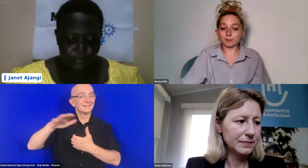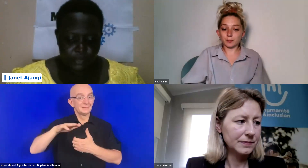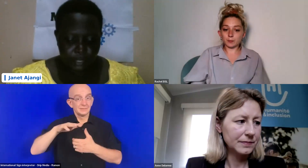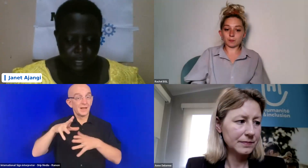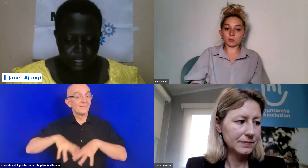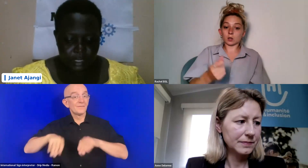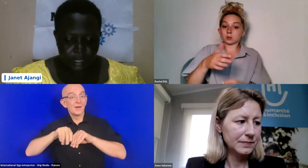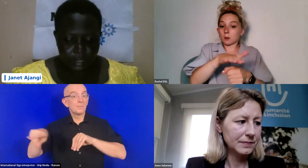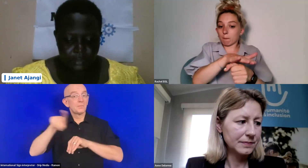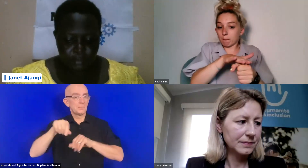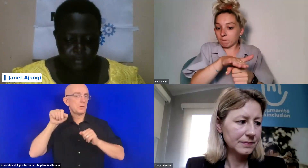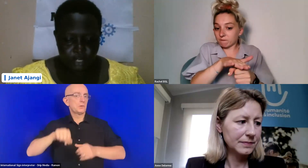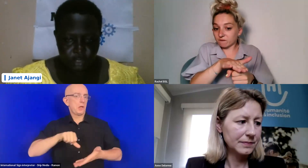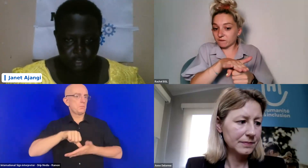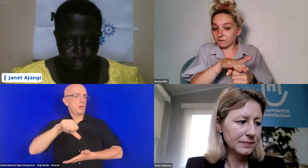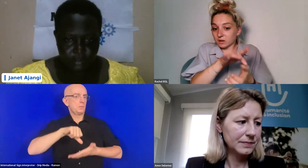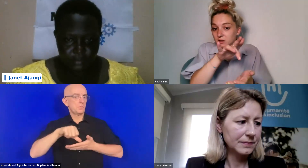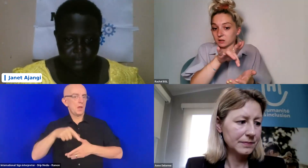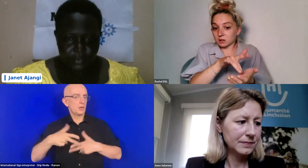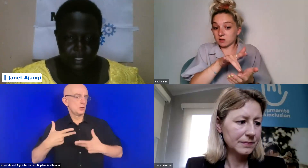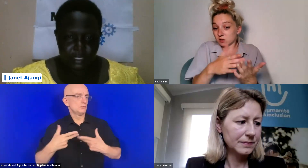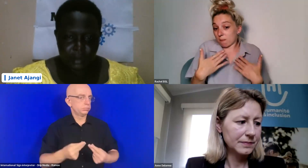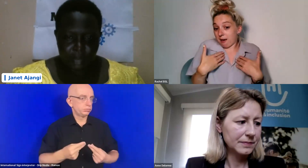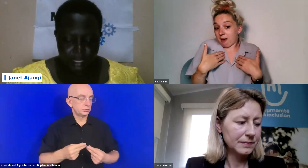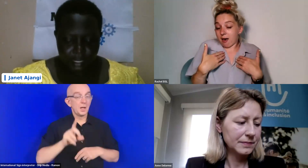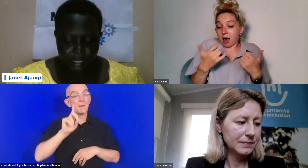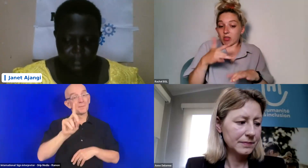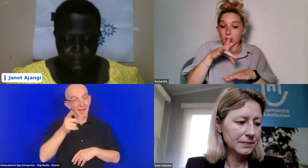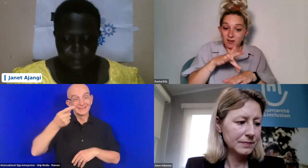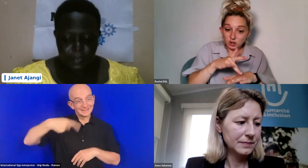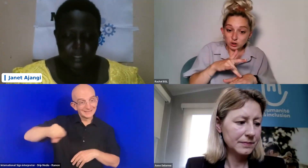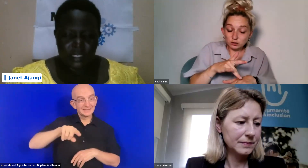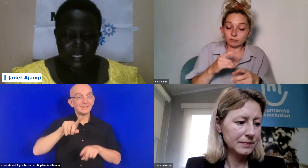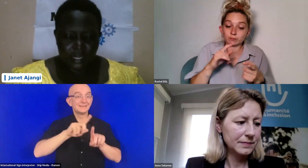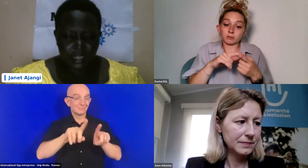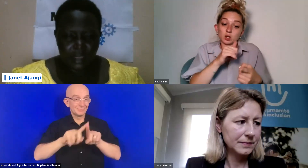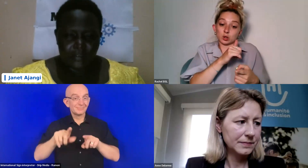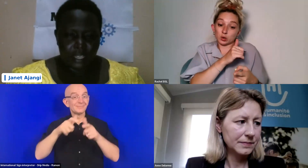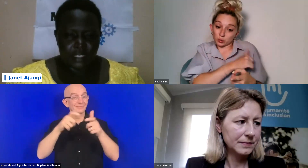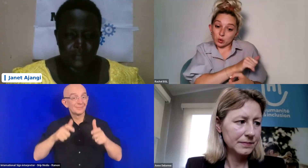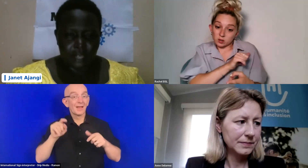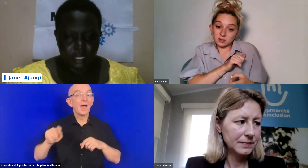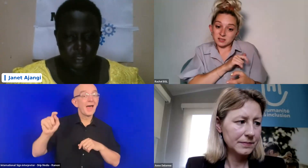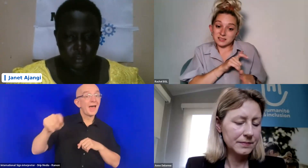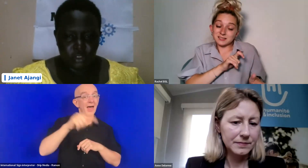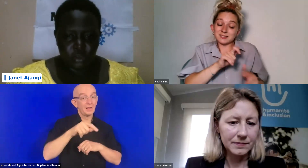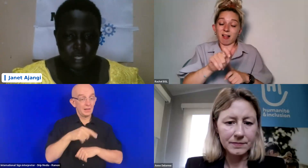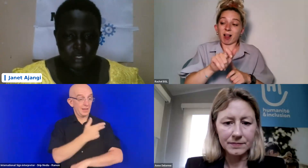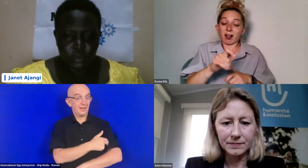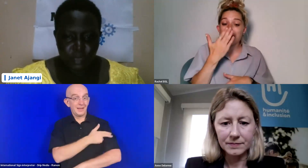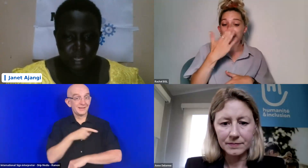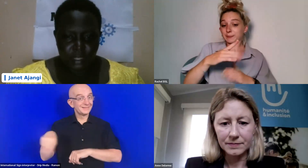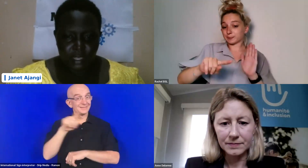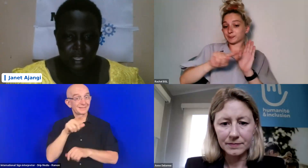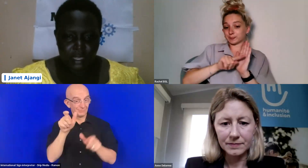some health professionals, some nurses still have negative attitudes